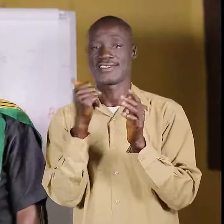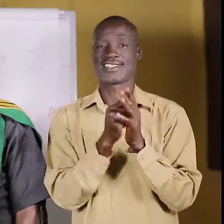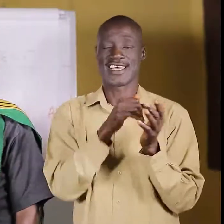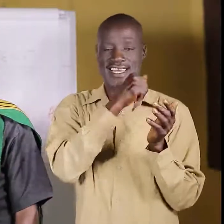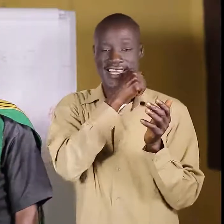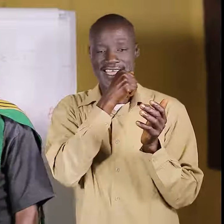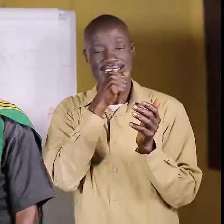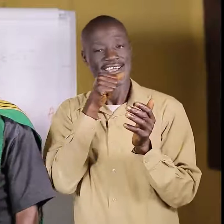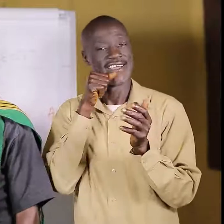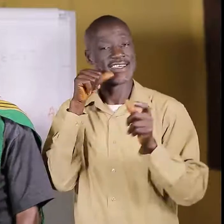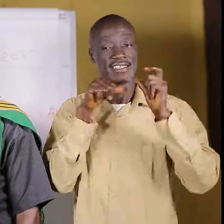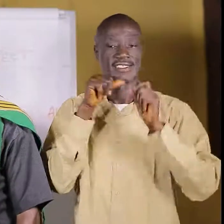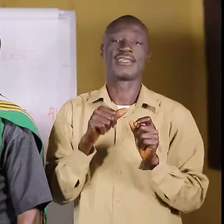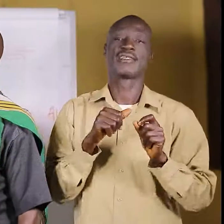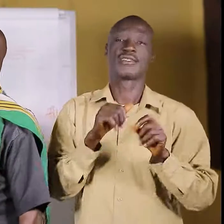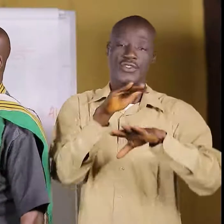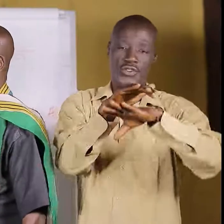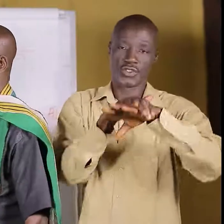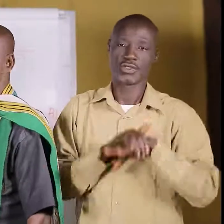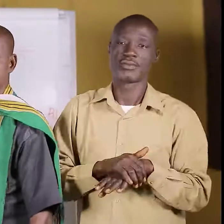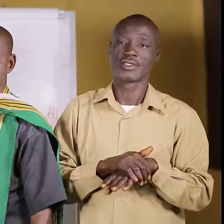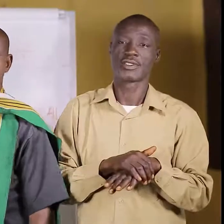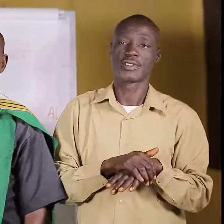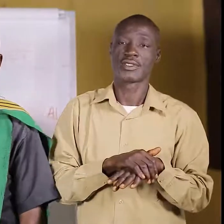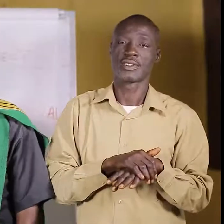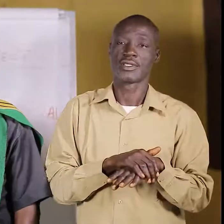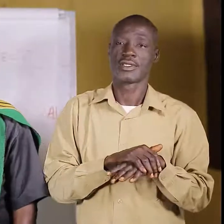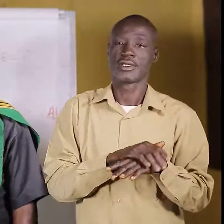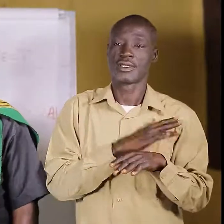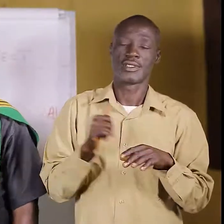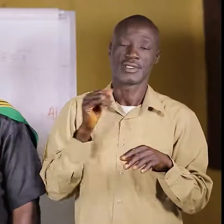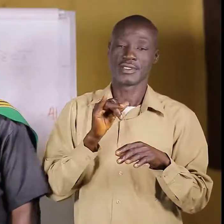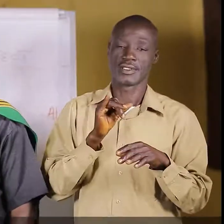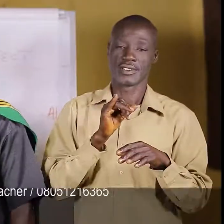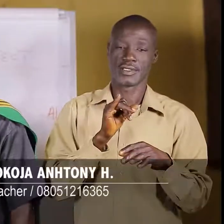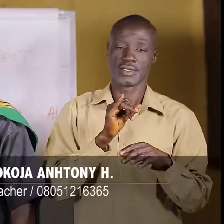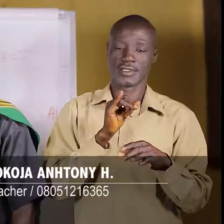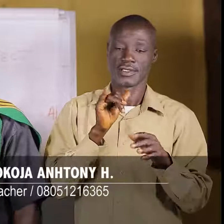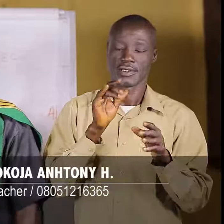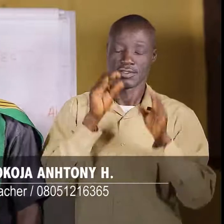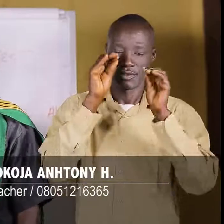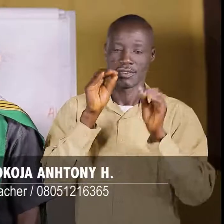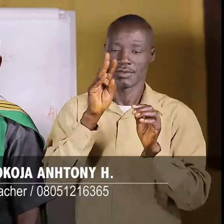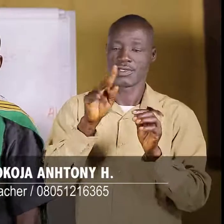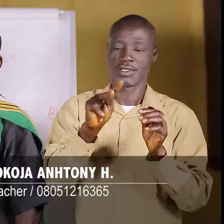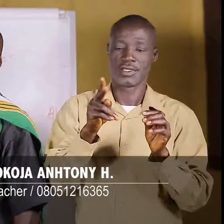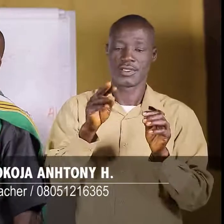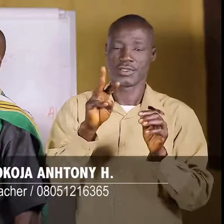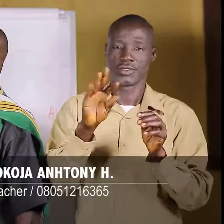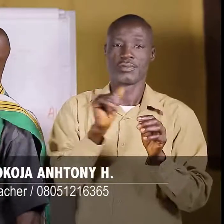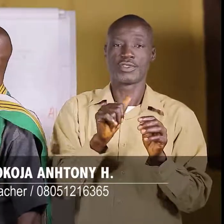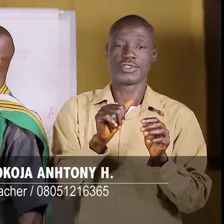agricultural science lesson to be presented by Mr. Thomas Peter.